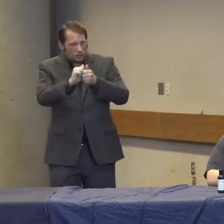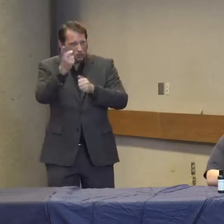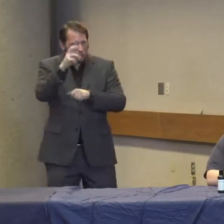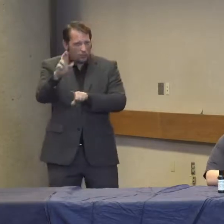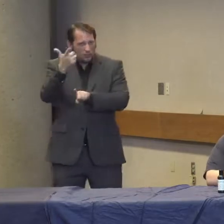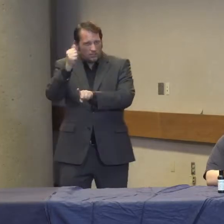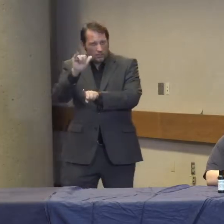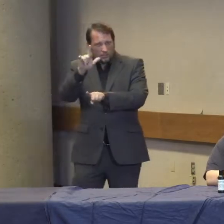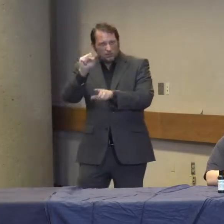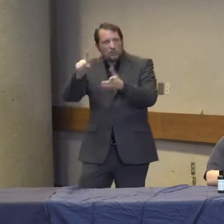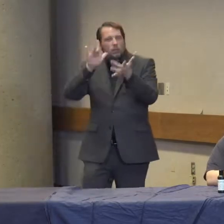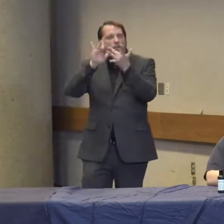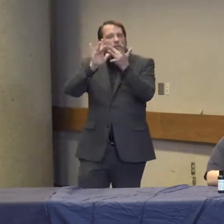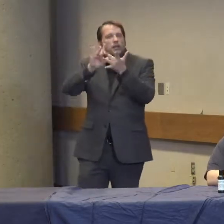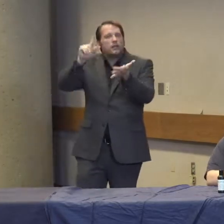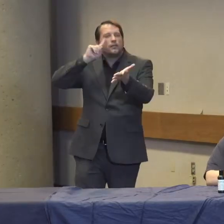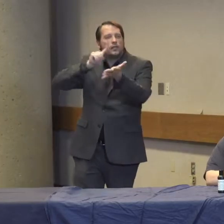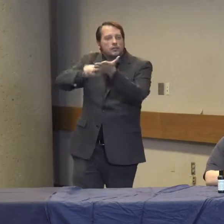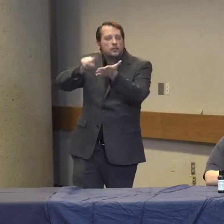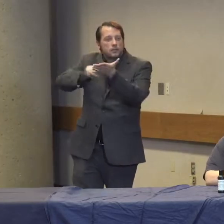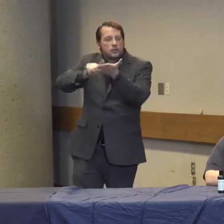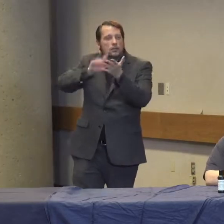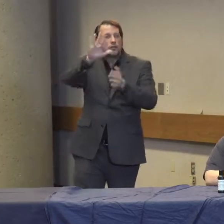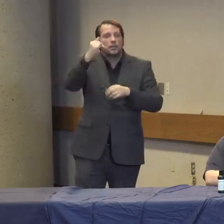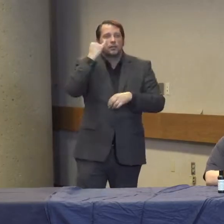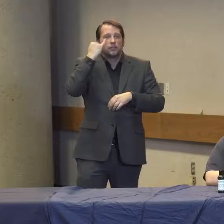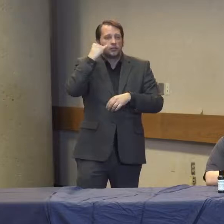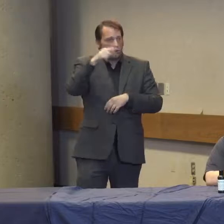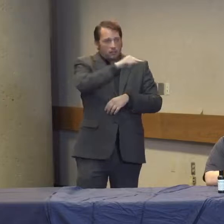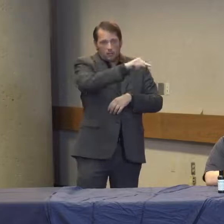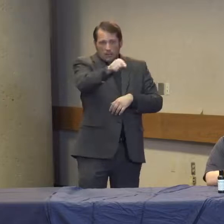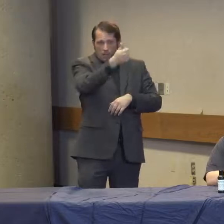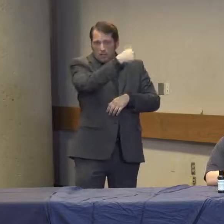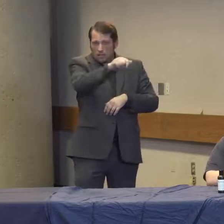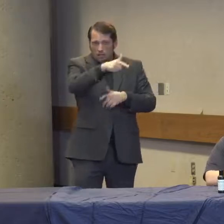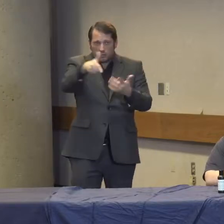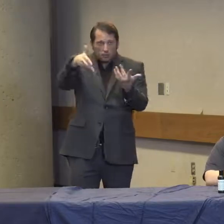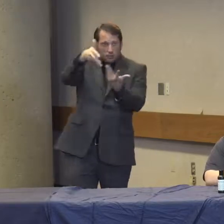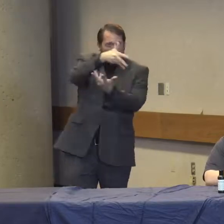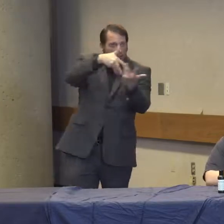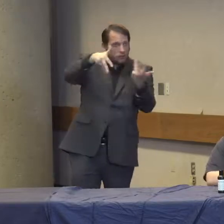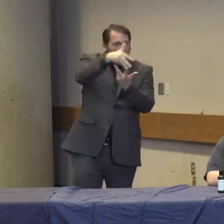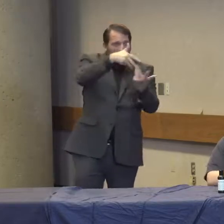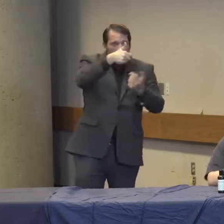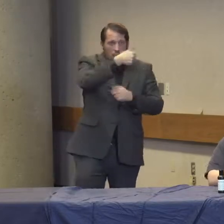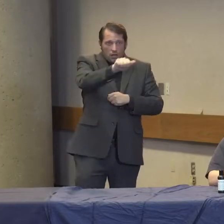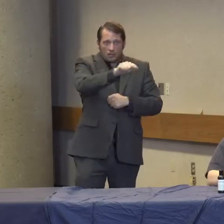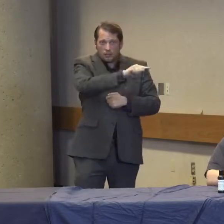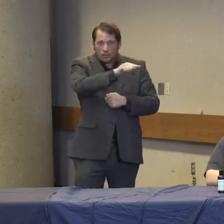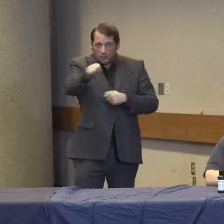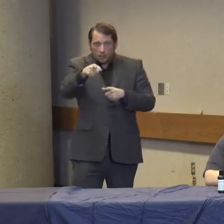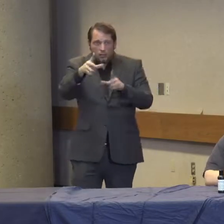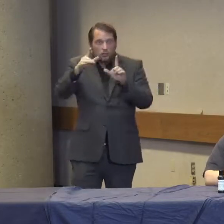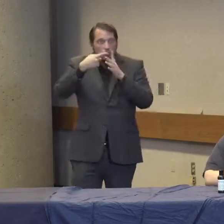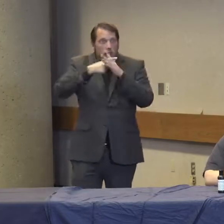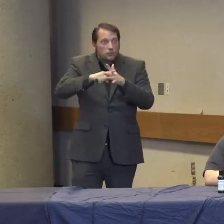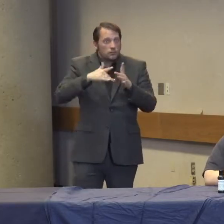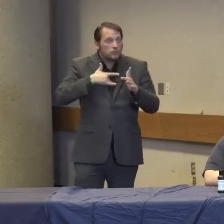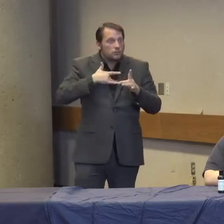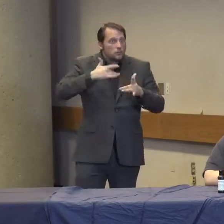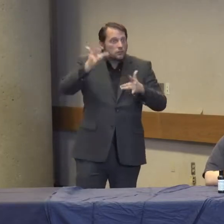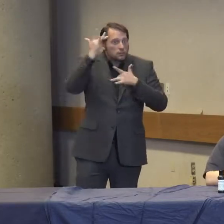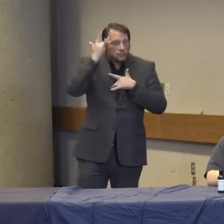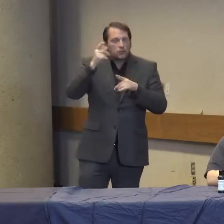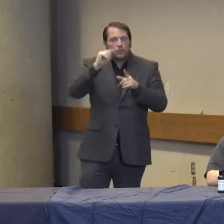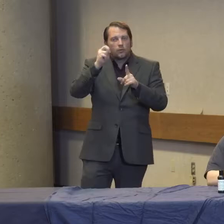for anyone who might have interacted with them when they became ill, you know, during the entire course of their business, and then we get those people potentially quarantined. There